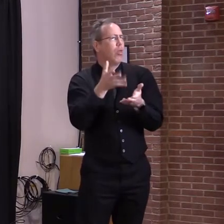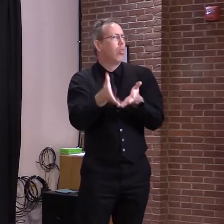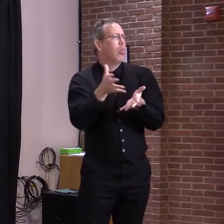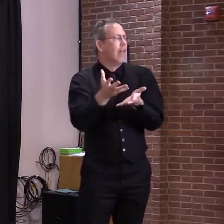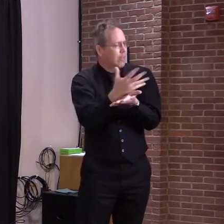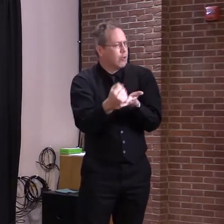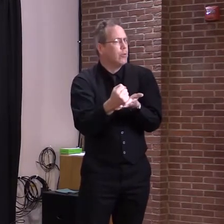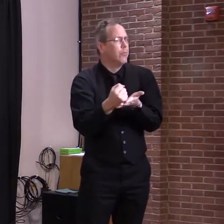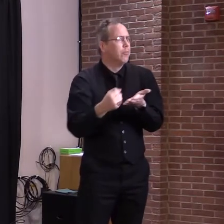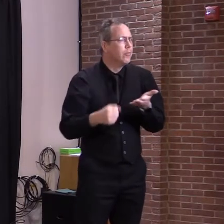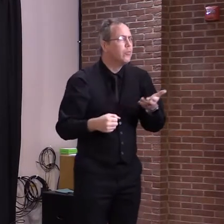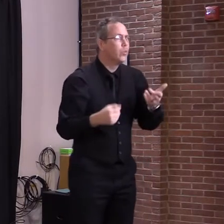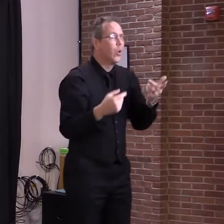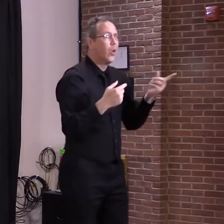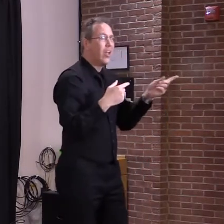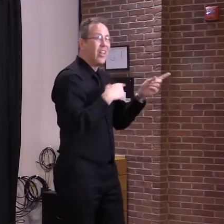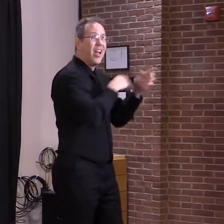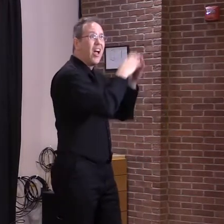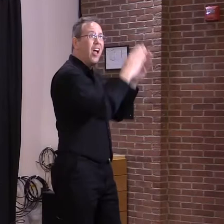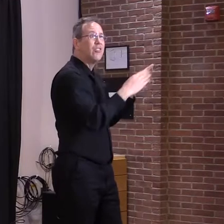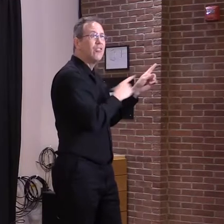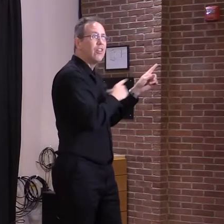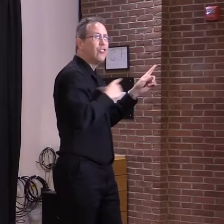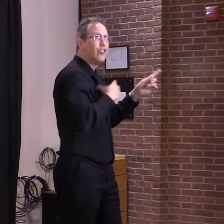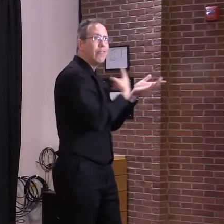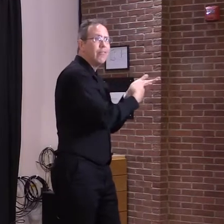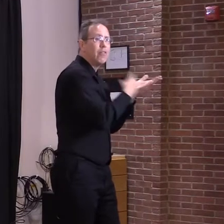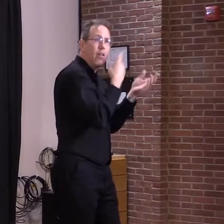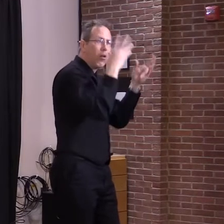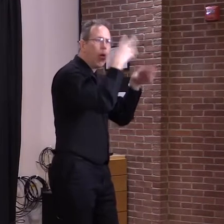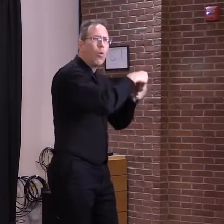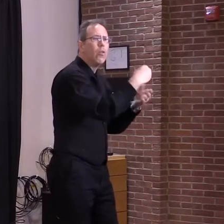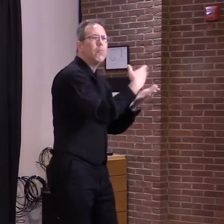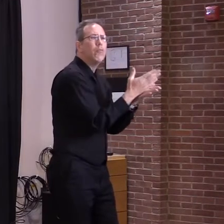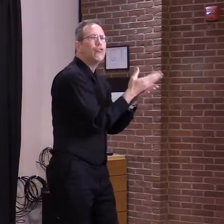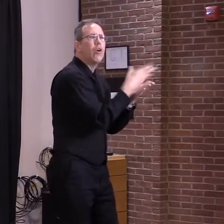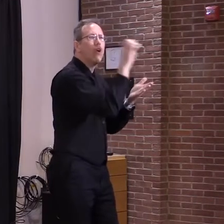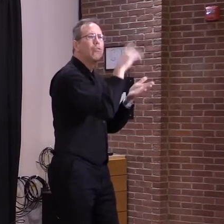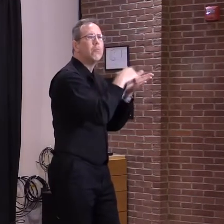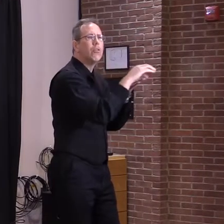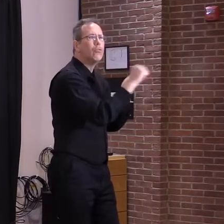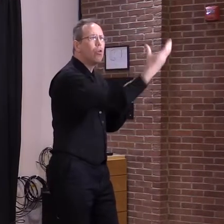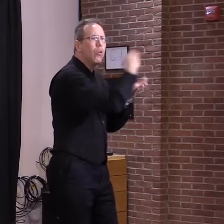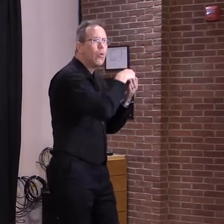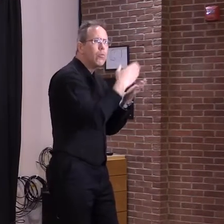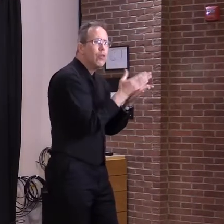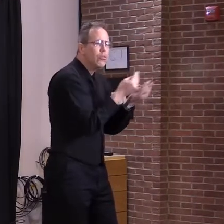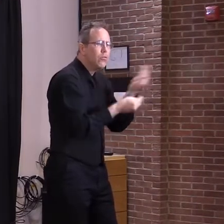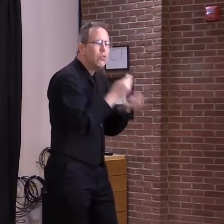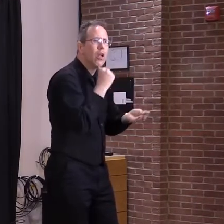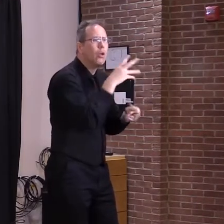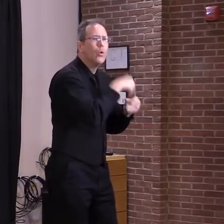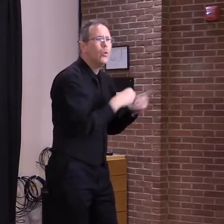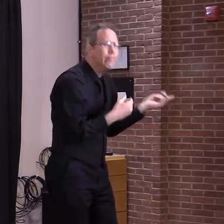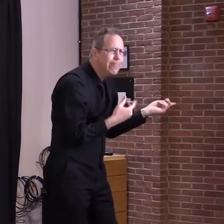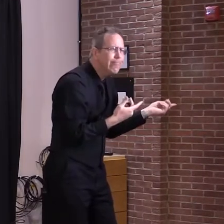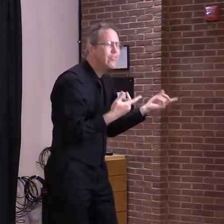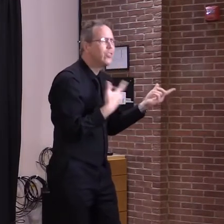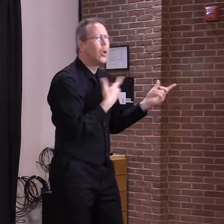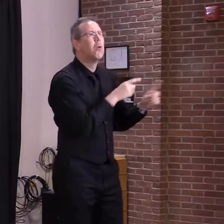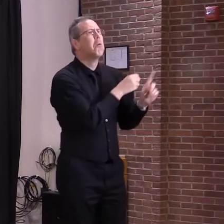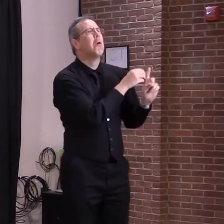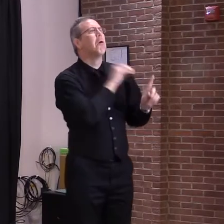include this $100 million package in the budget they passed a week and a half ago, saying the Senate would cover economic